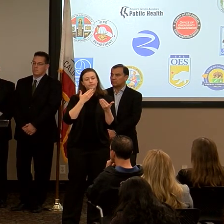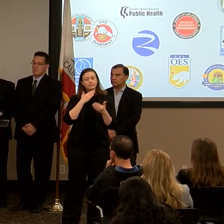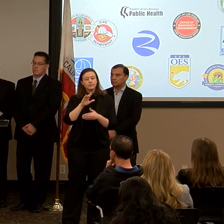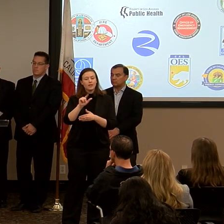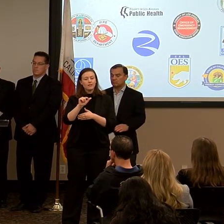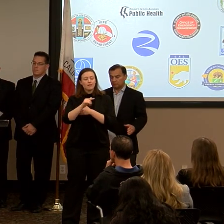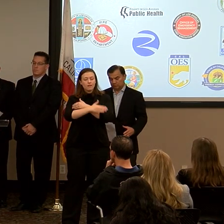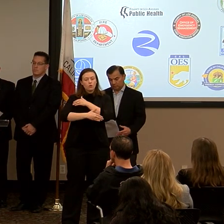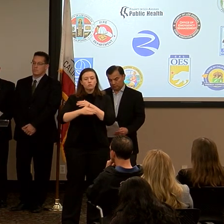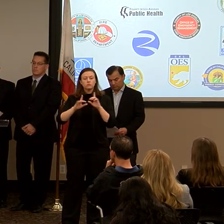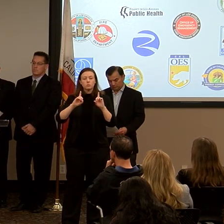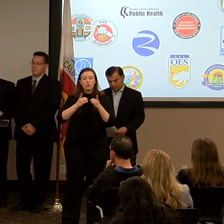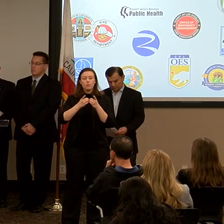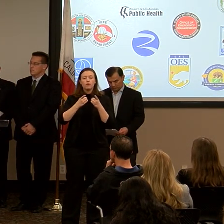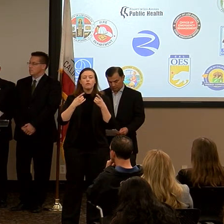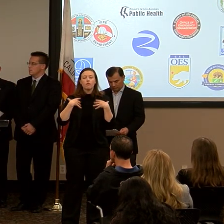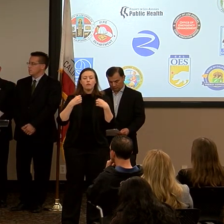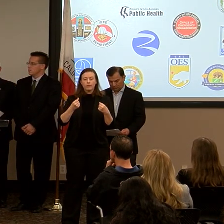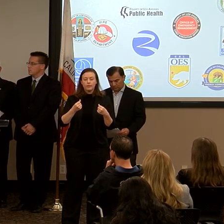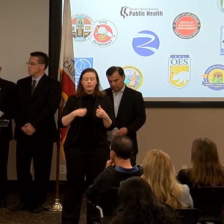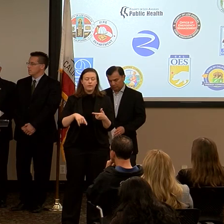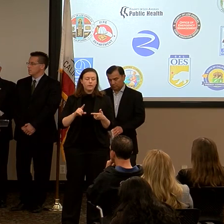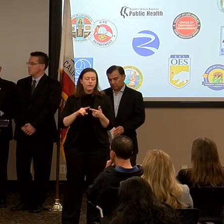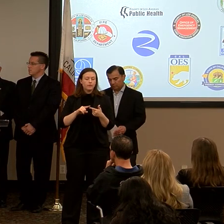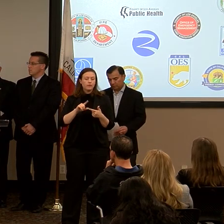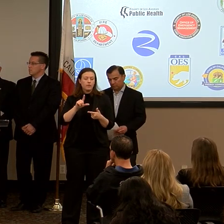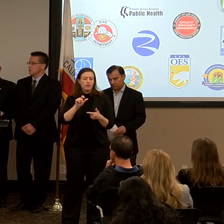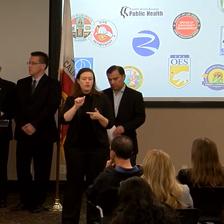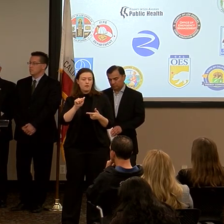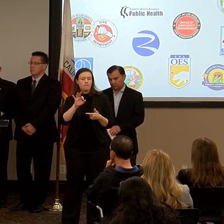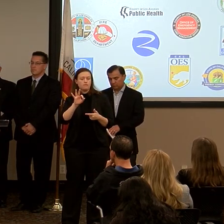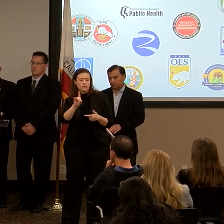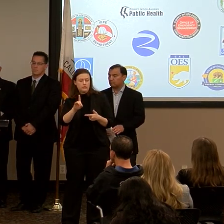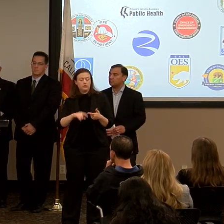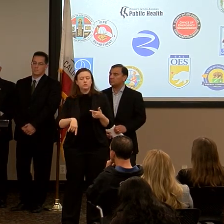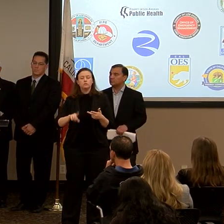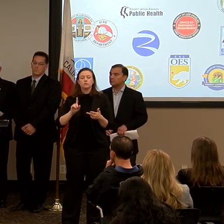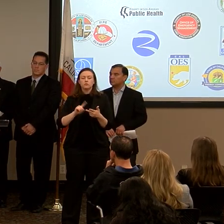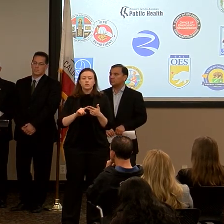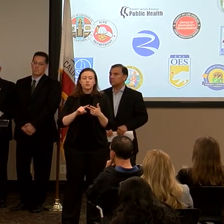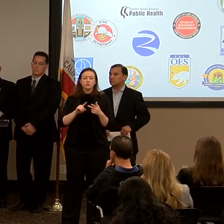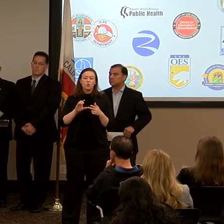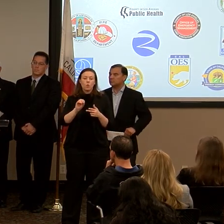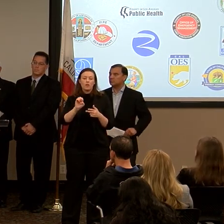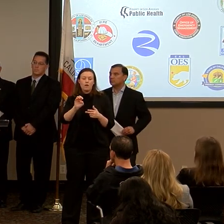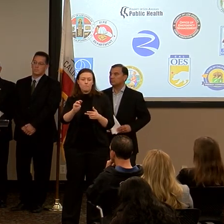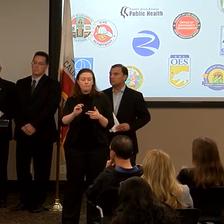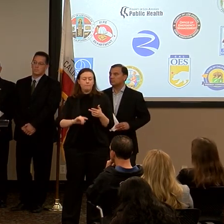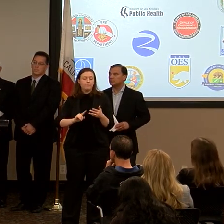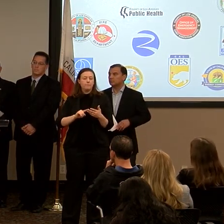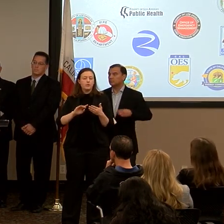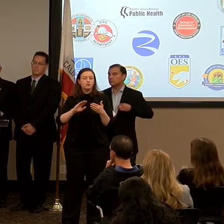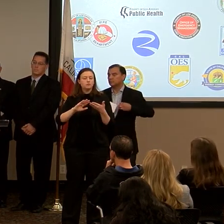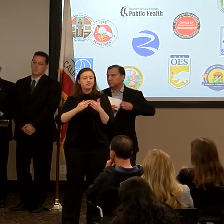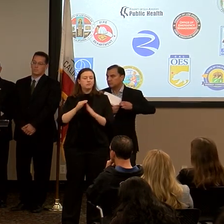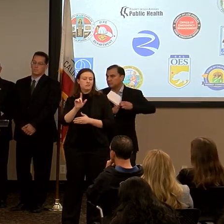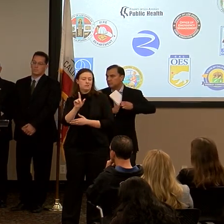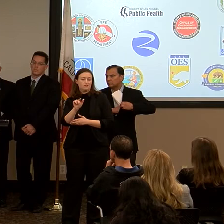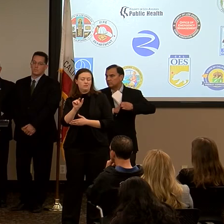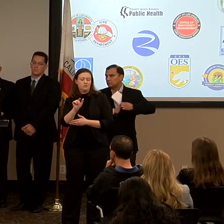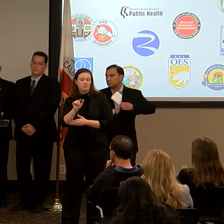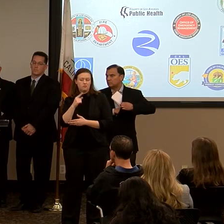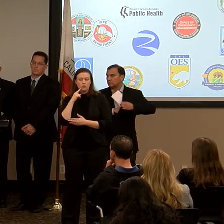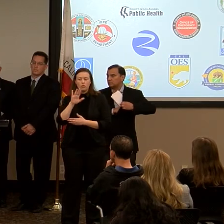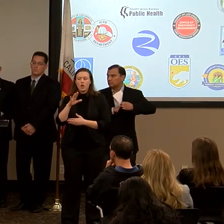County Department of Public Health, the Los Angeles County Fire Department, the Office of Emergency Services, and the City of Los Angeles for